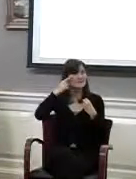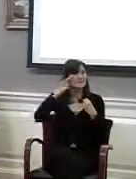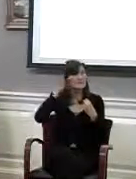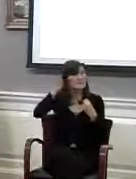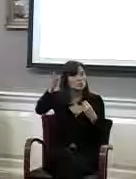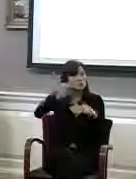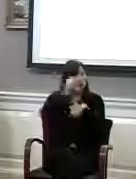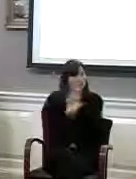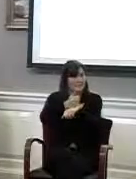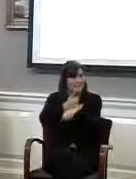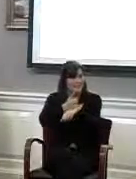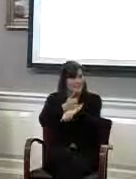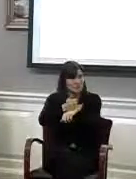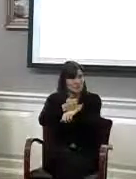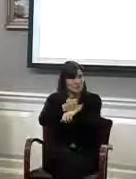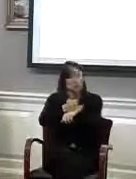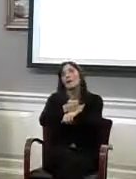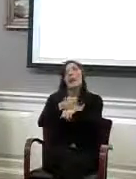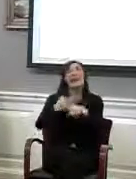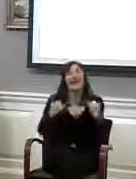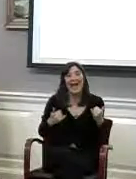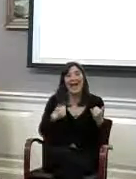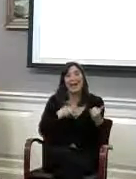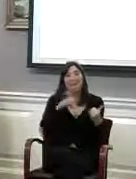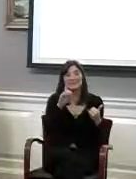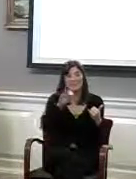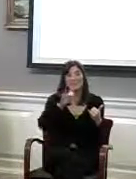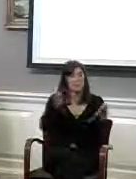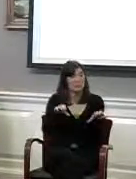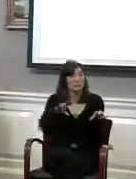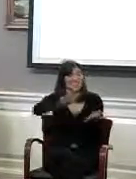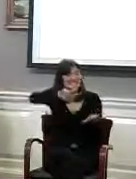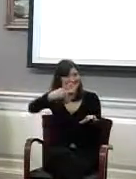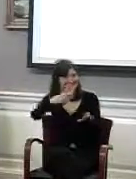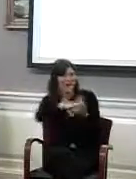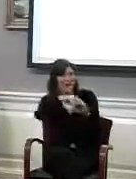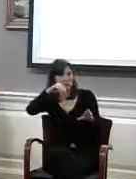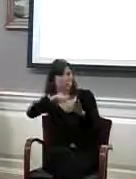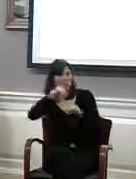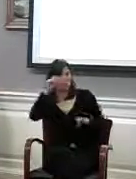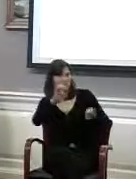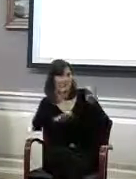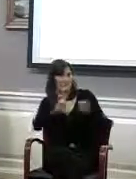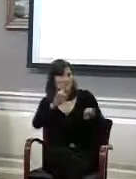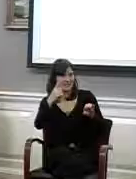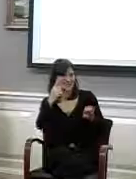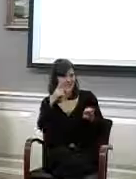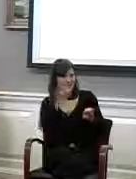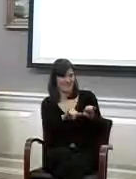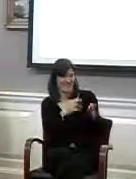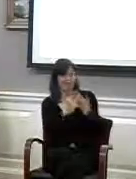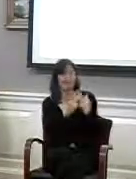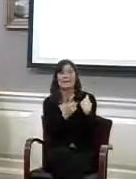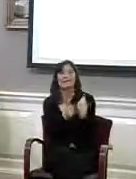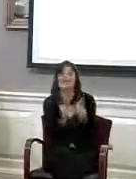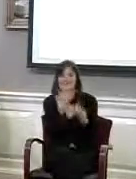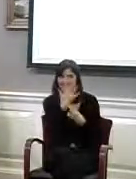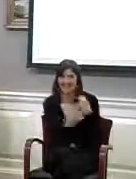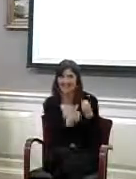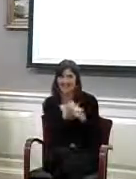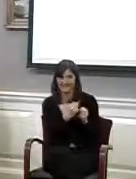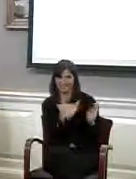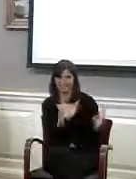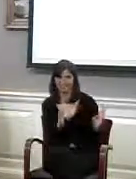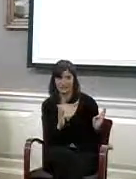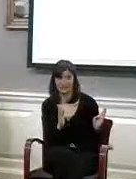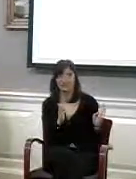now completing a second external evaluation of the program for the time frame of the last 5 years. This methodology has included